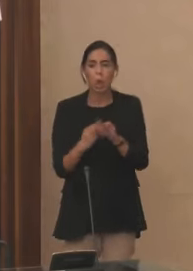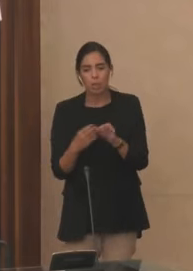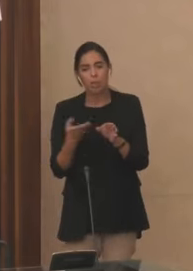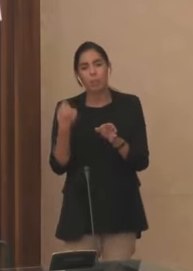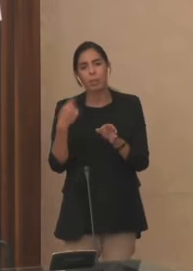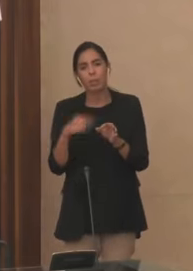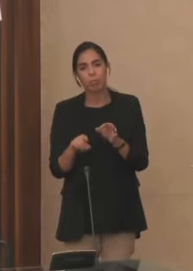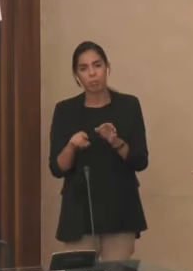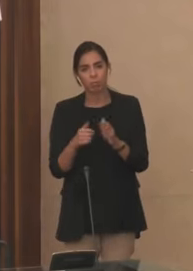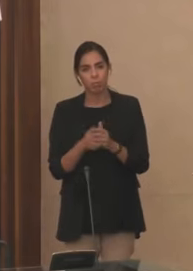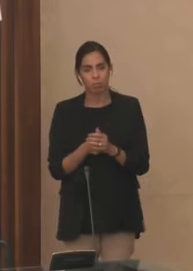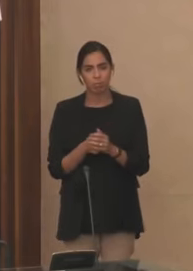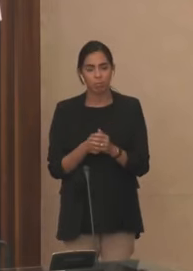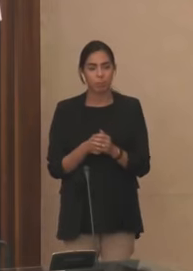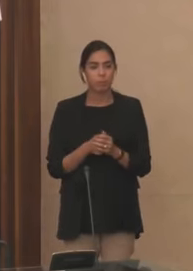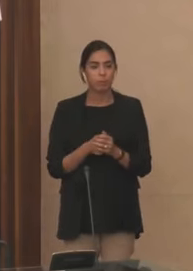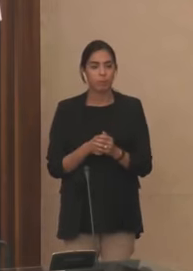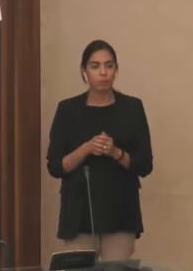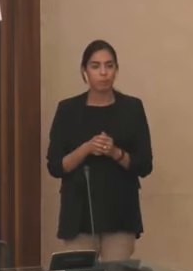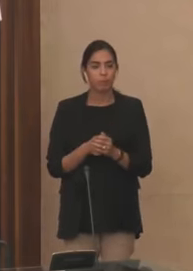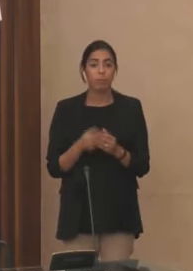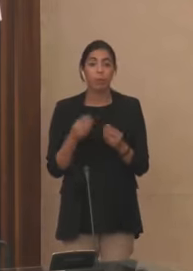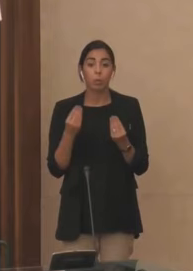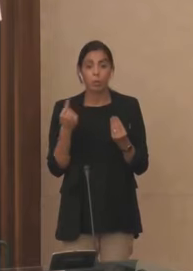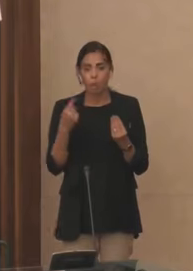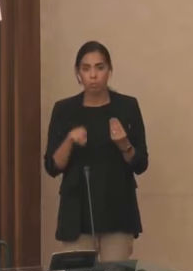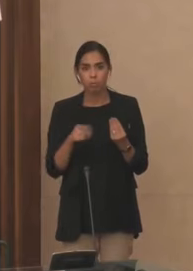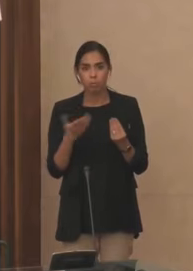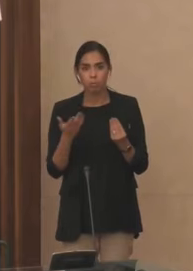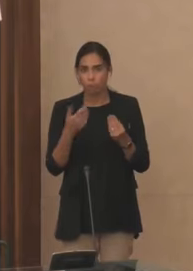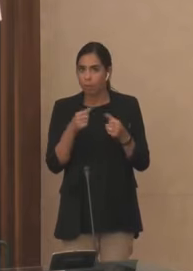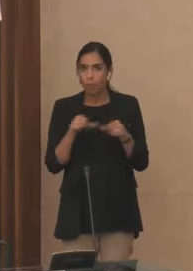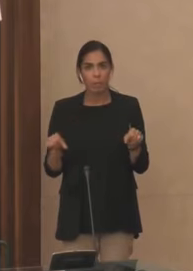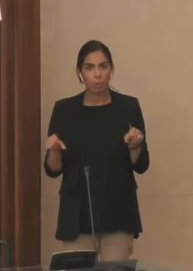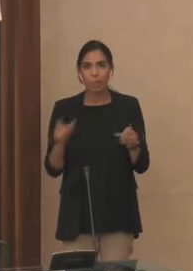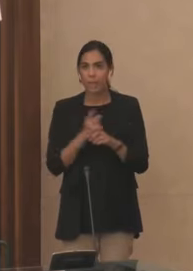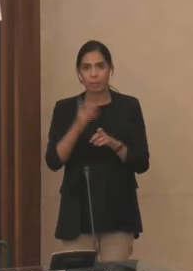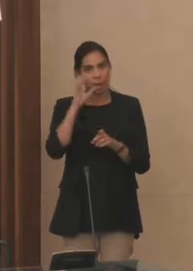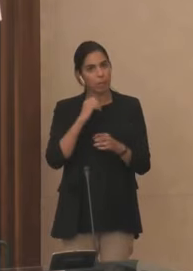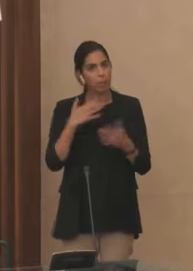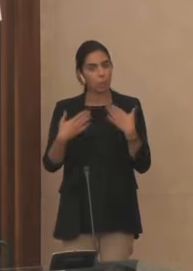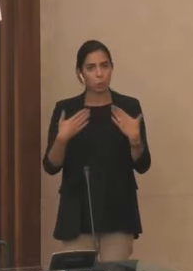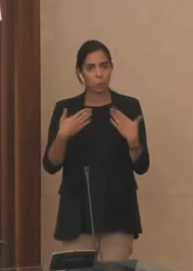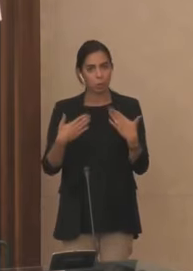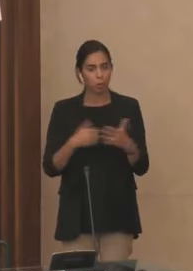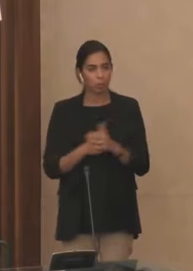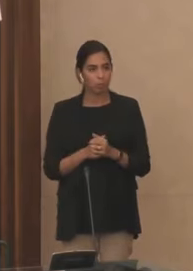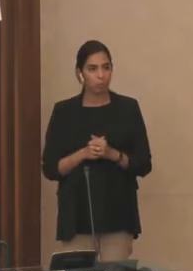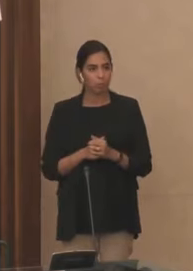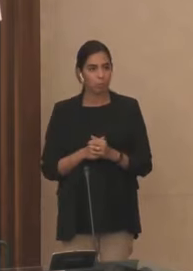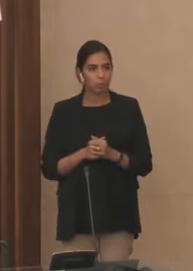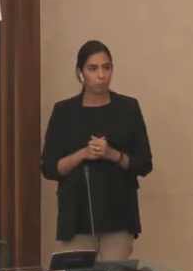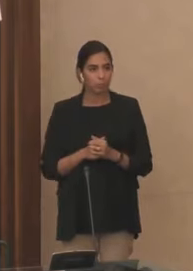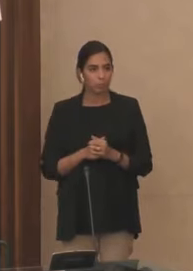so important to understand. But if times go